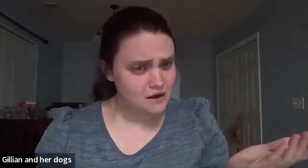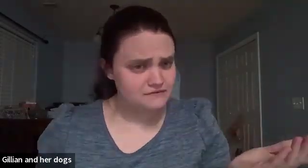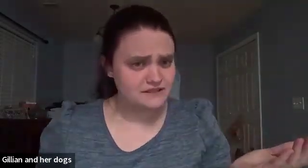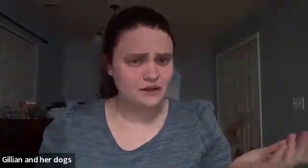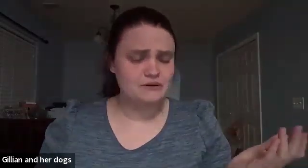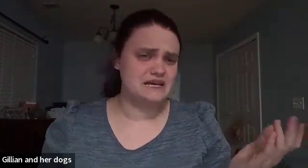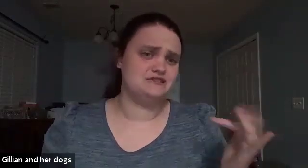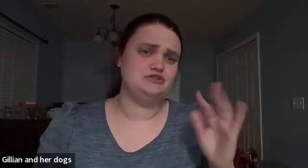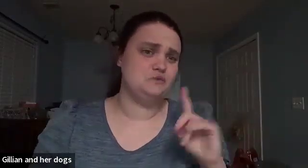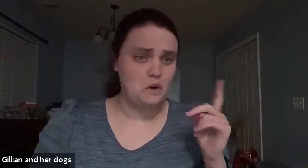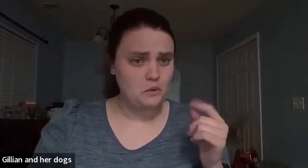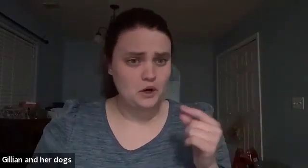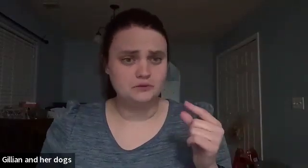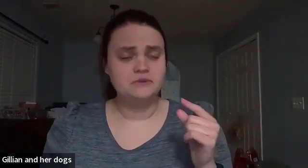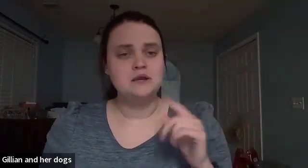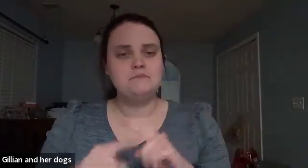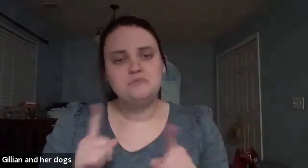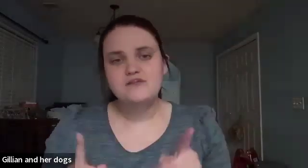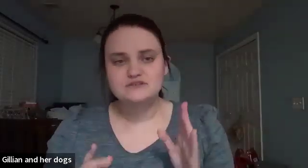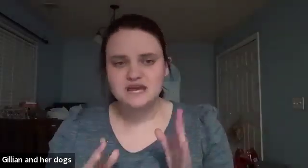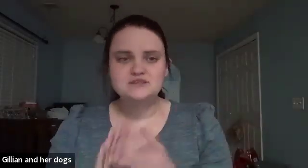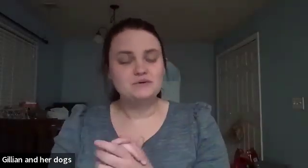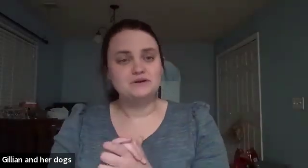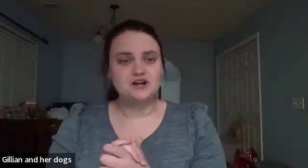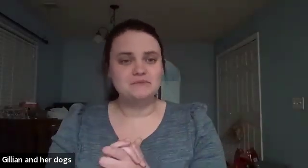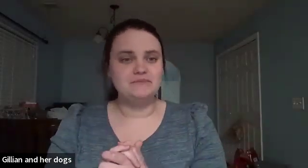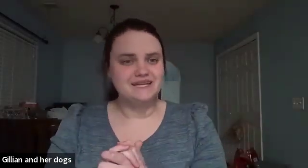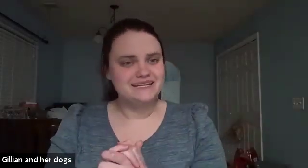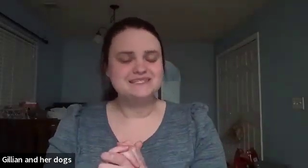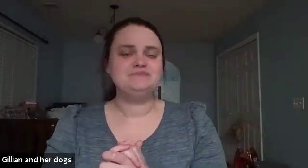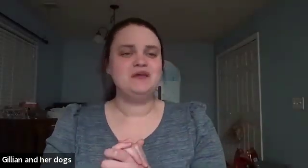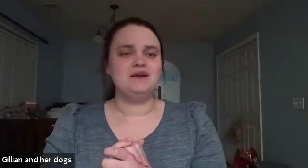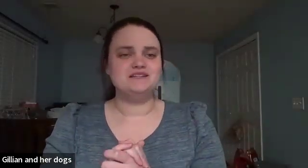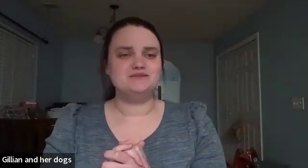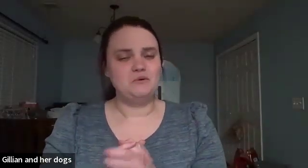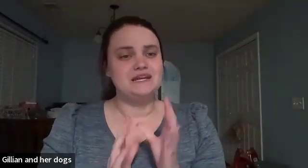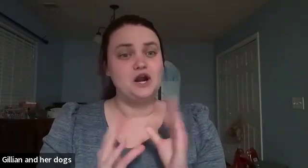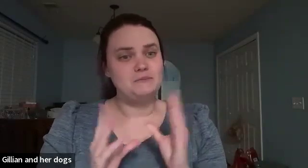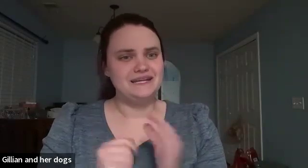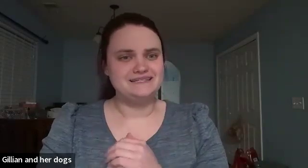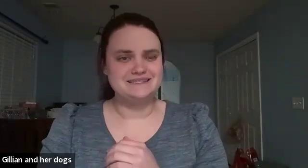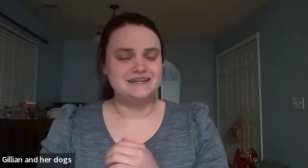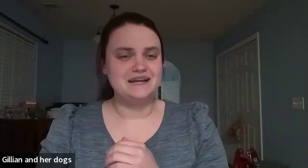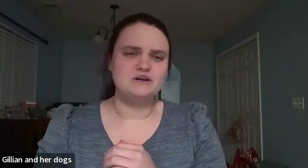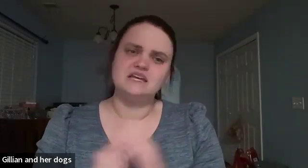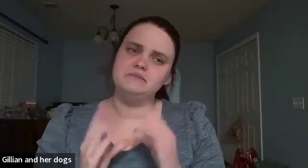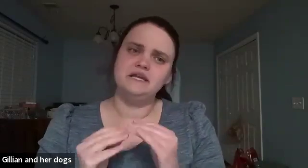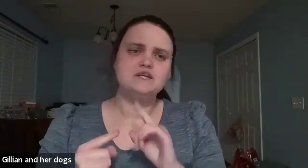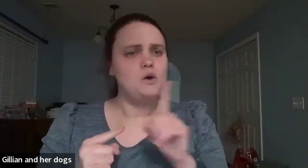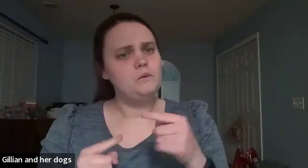that often. We always ask usually one word, but those times like when you're talking about meetings, because like we're getting in our meeting season and I'm always like meetings, when